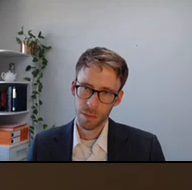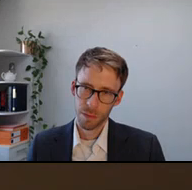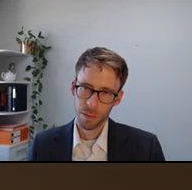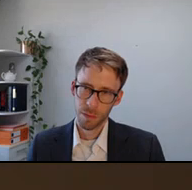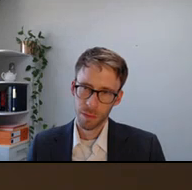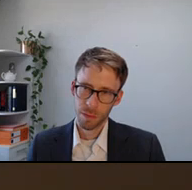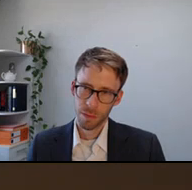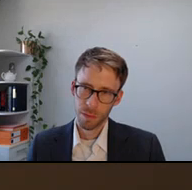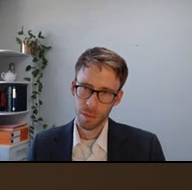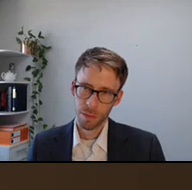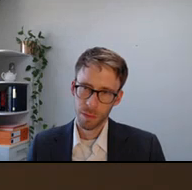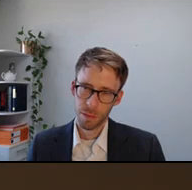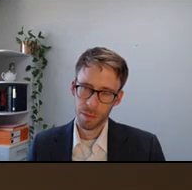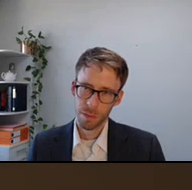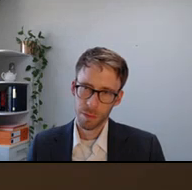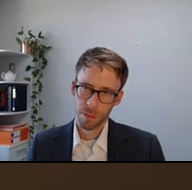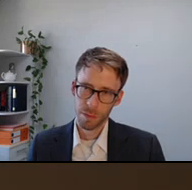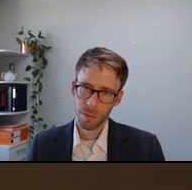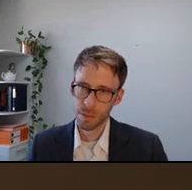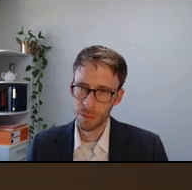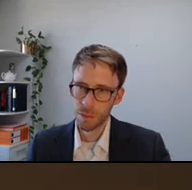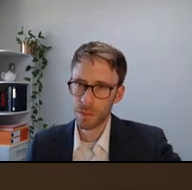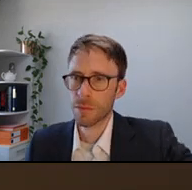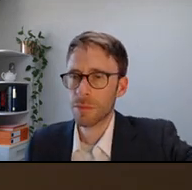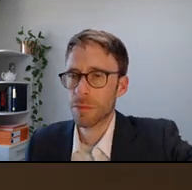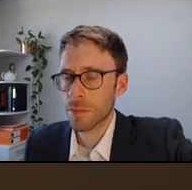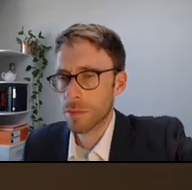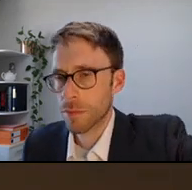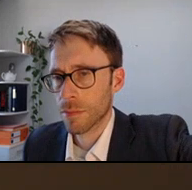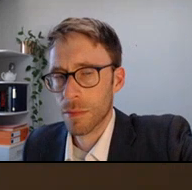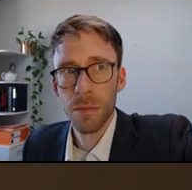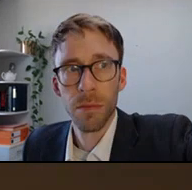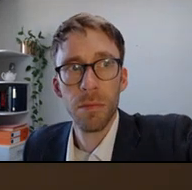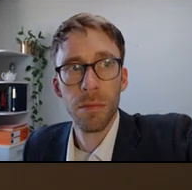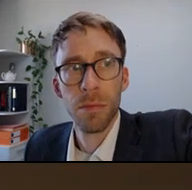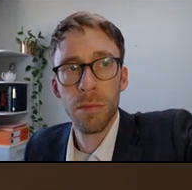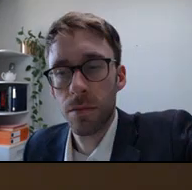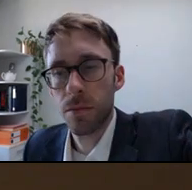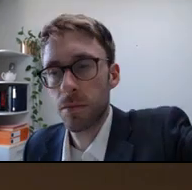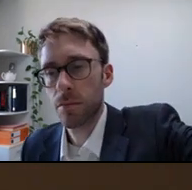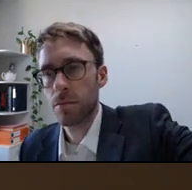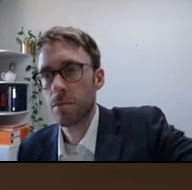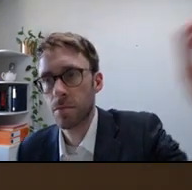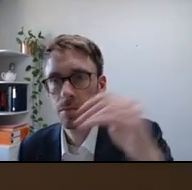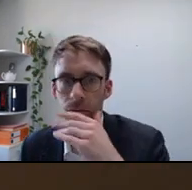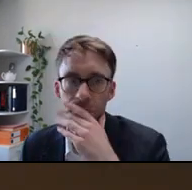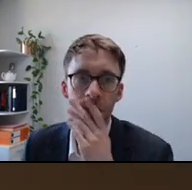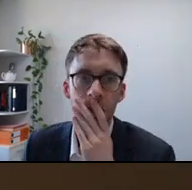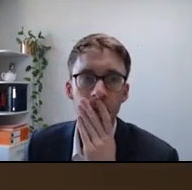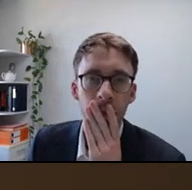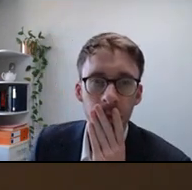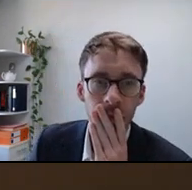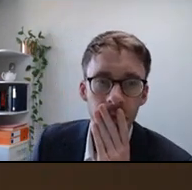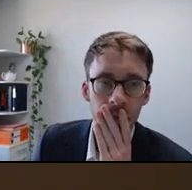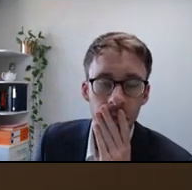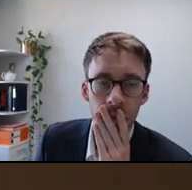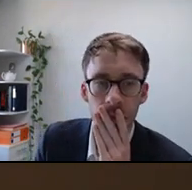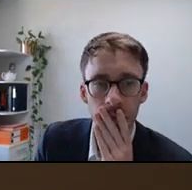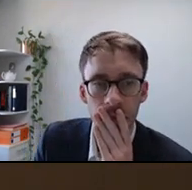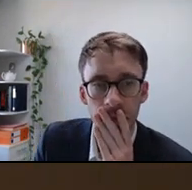all the consumers and North Metro staff who participated in developing our DAPE. It's been an awful lot of work, and I know my team have worked extremely